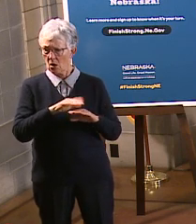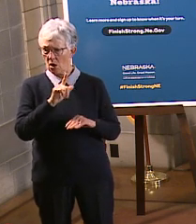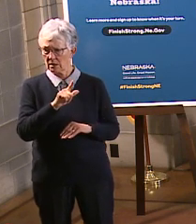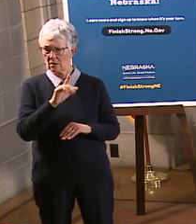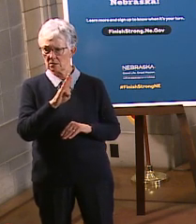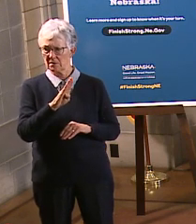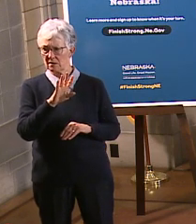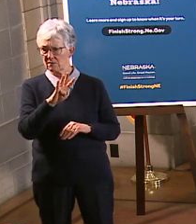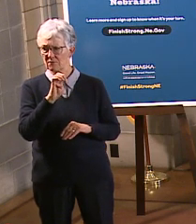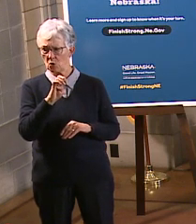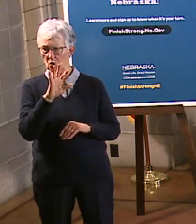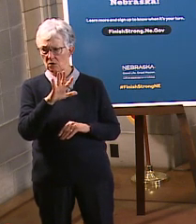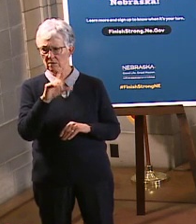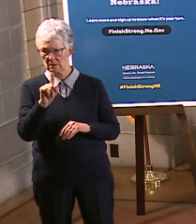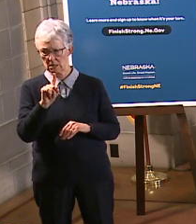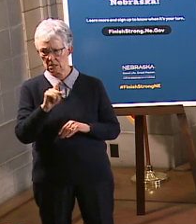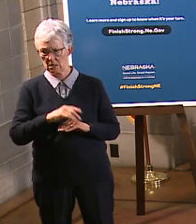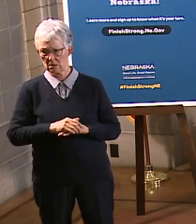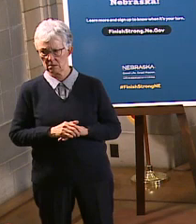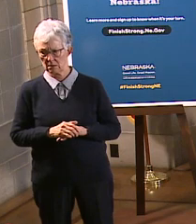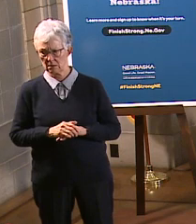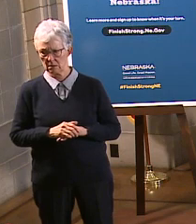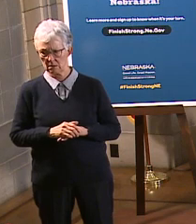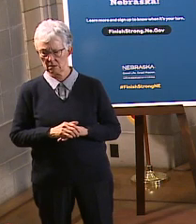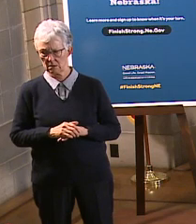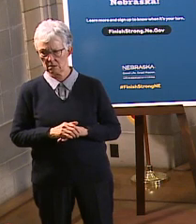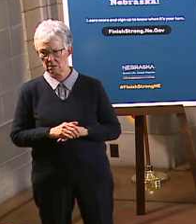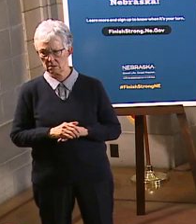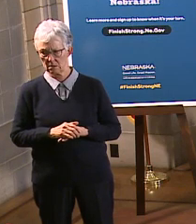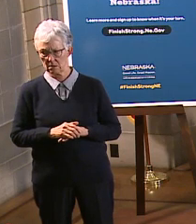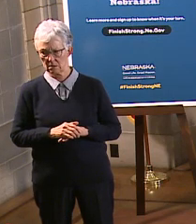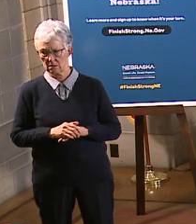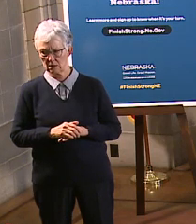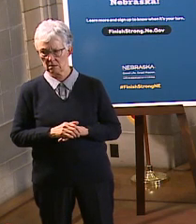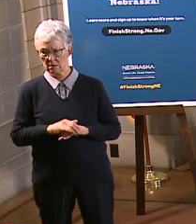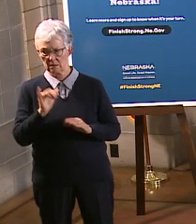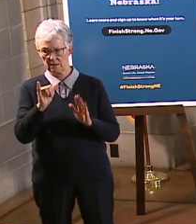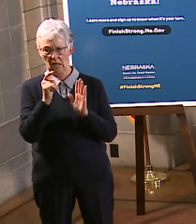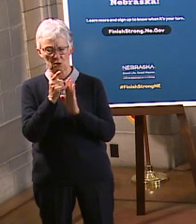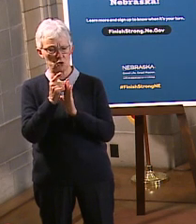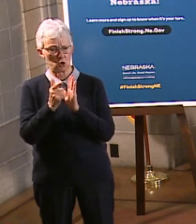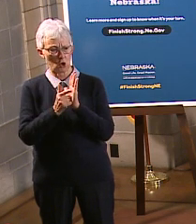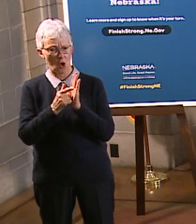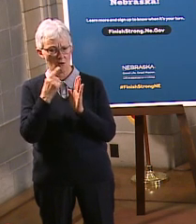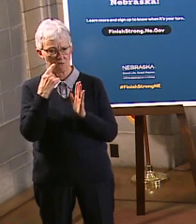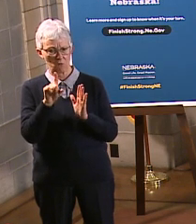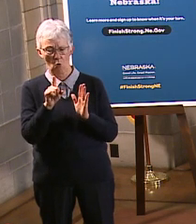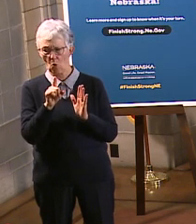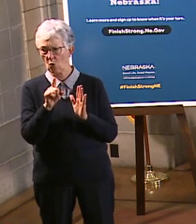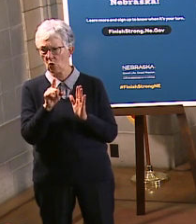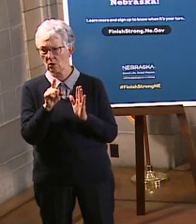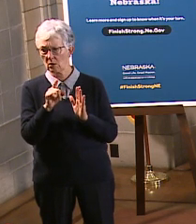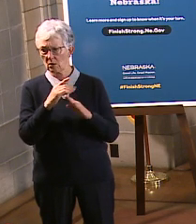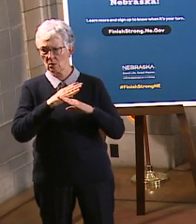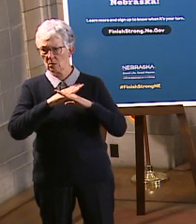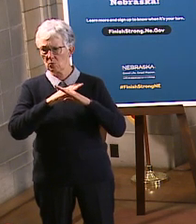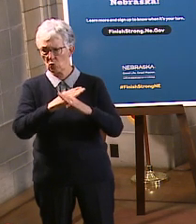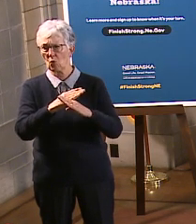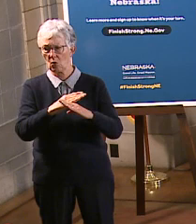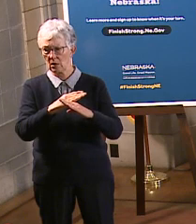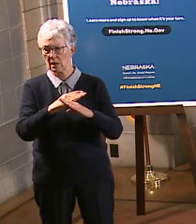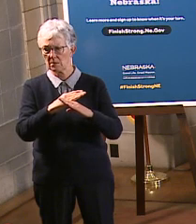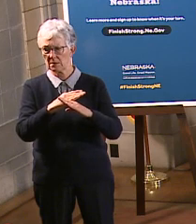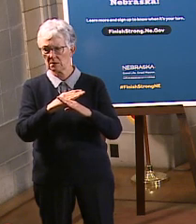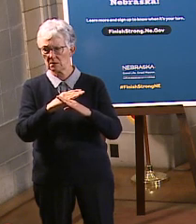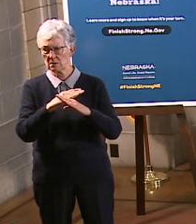to end natural hair discrimination. He says if passed, would you veto this bill, and why or why not? Do you have safety